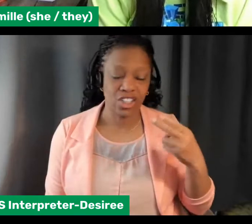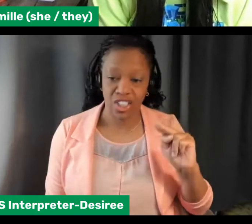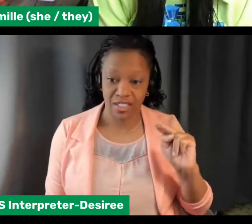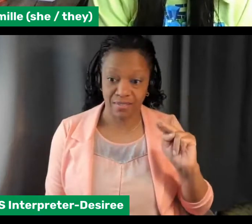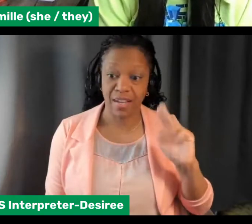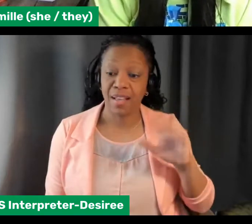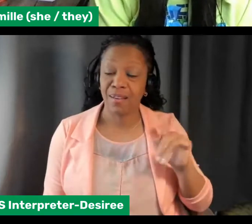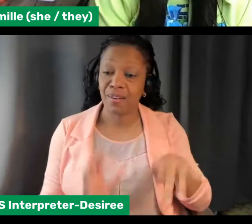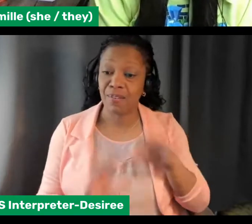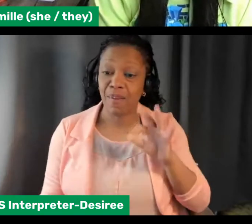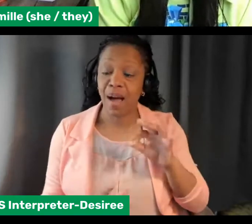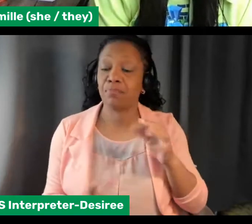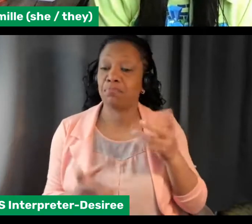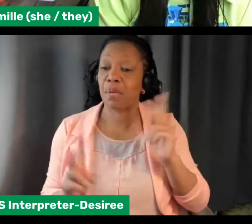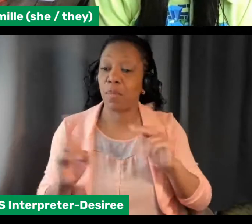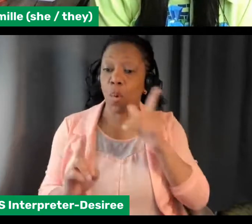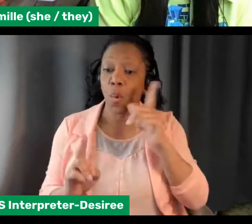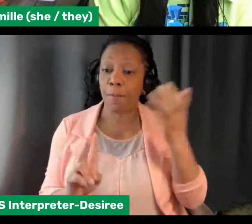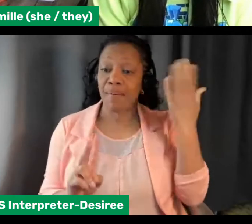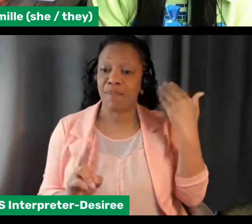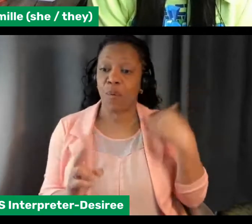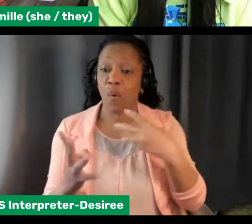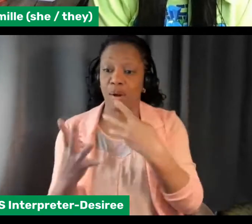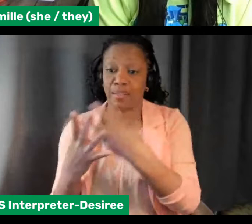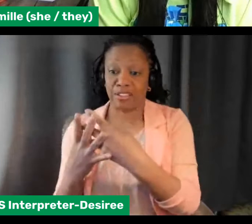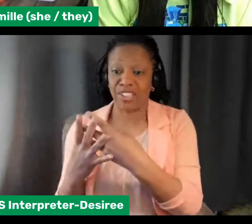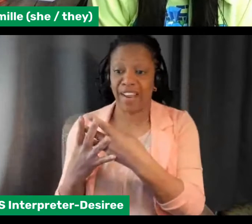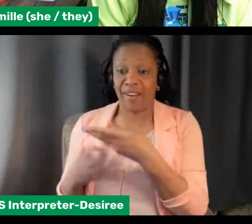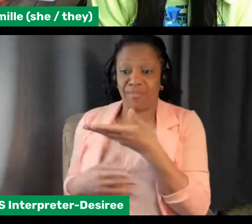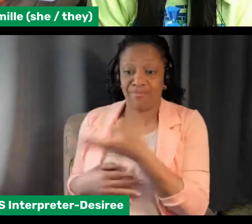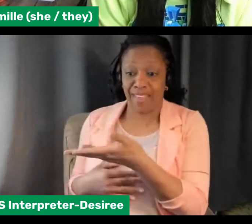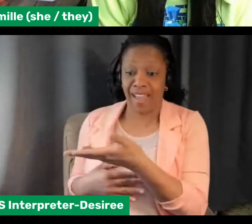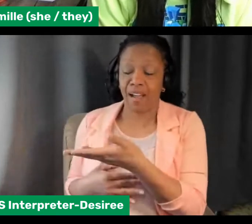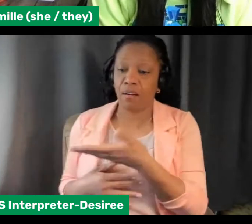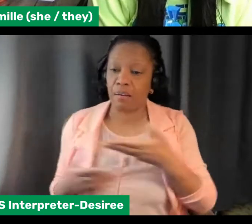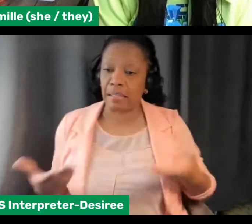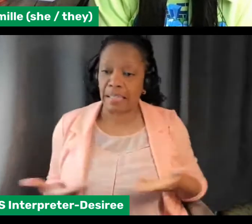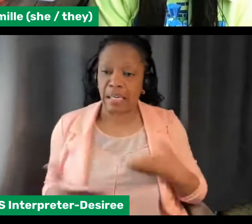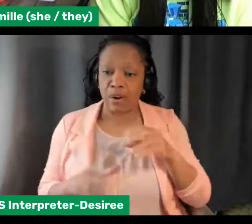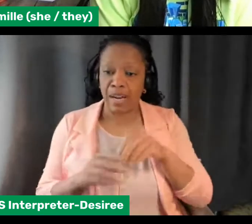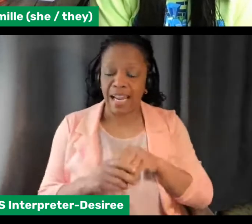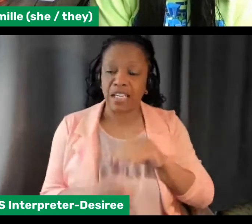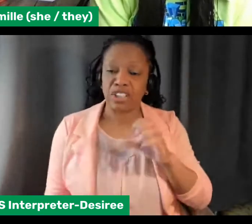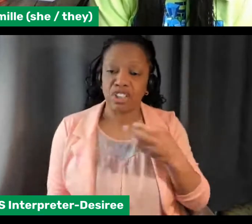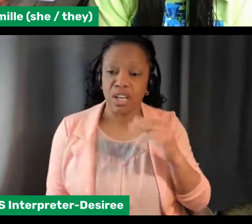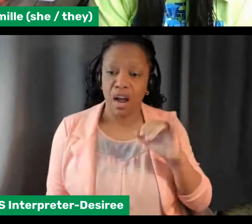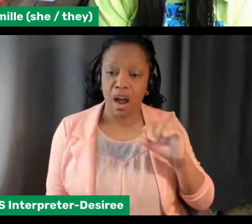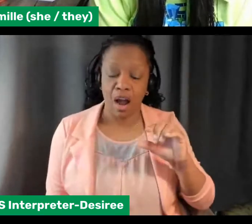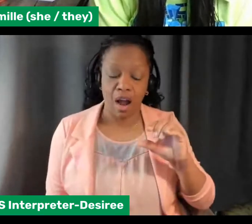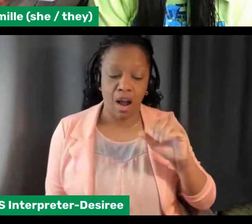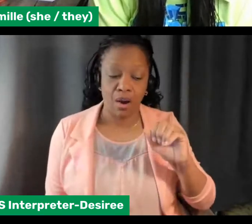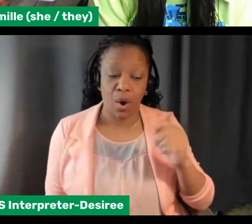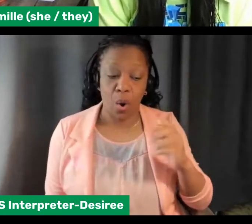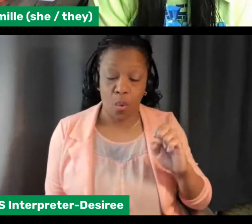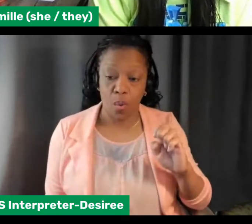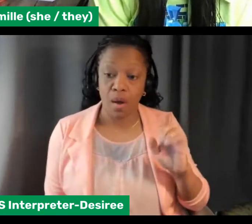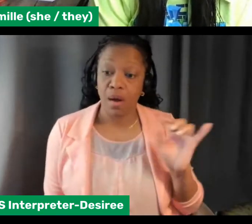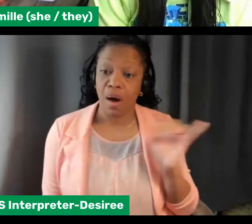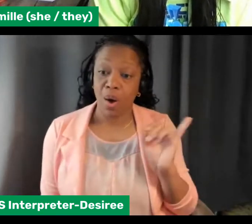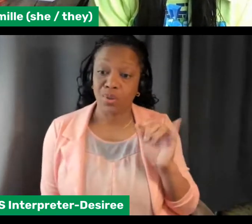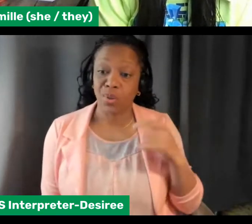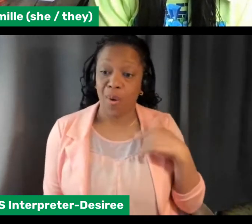folks here in Chicago. And I am also a founder of a consulting firm called Upside Down Consulting,